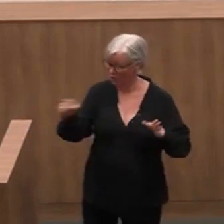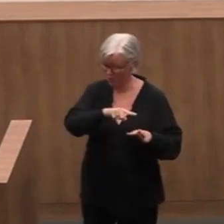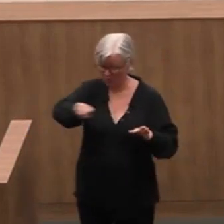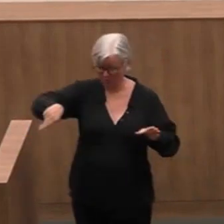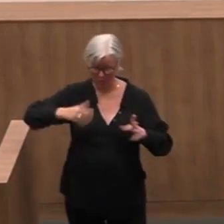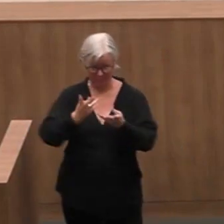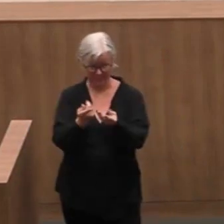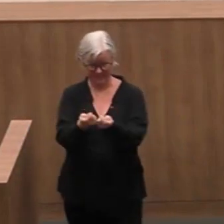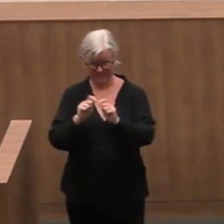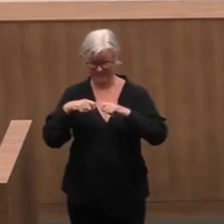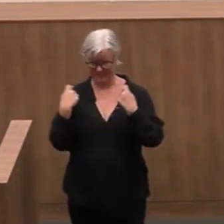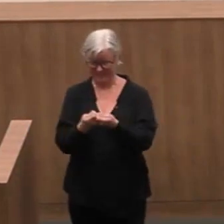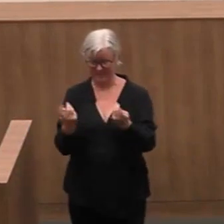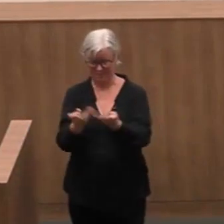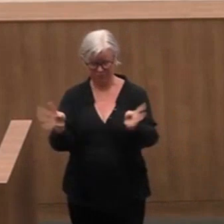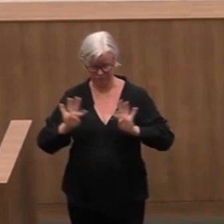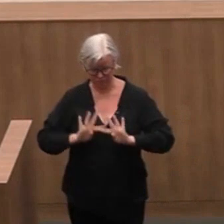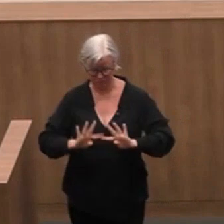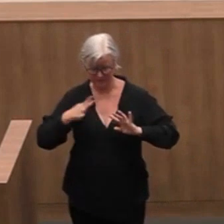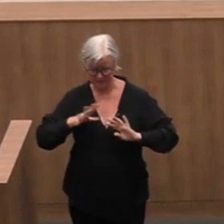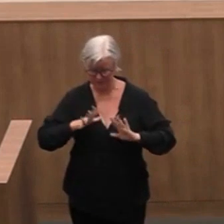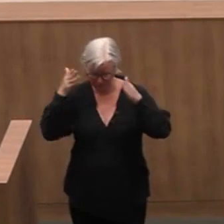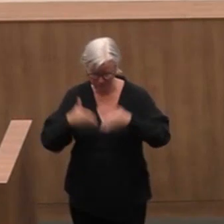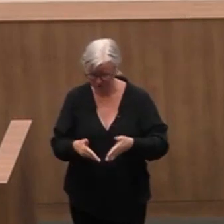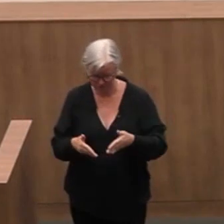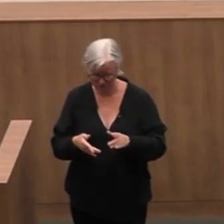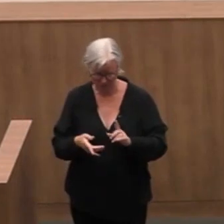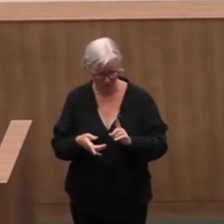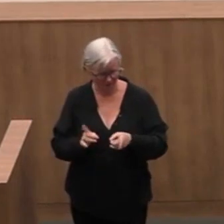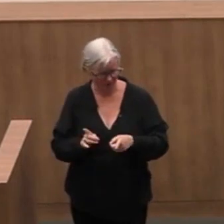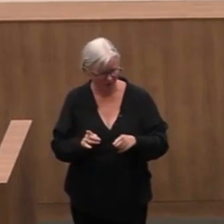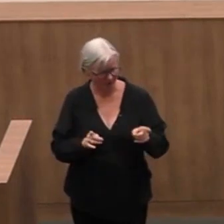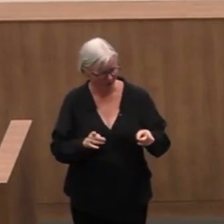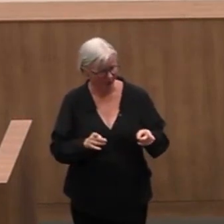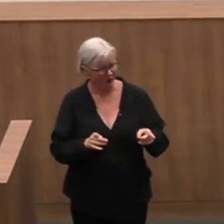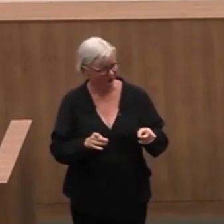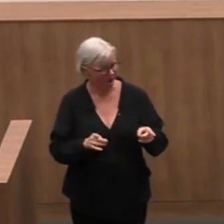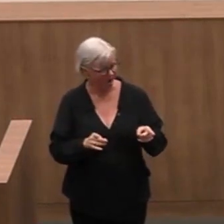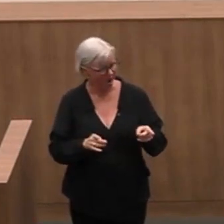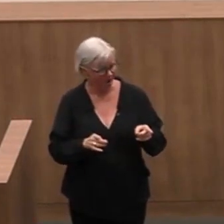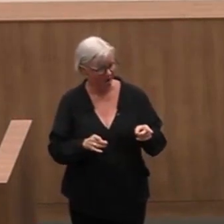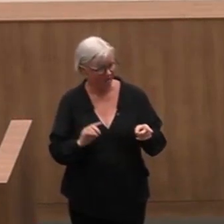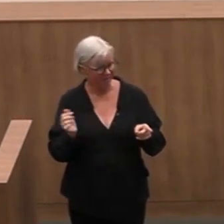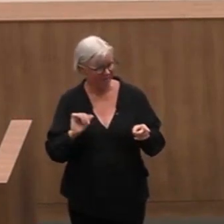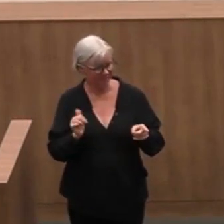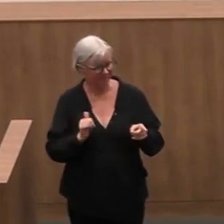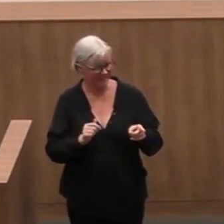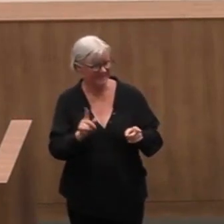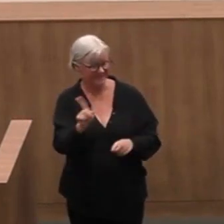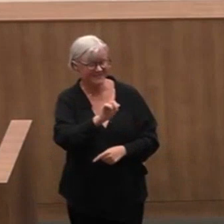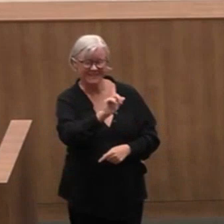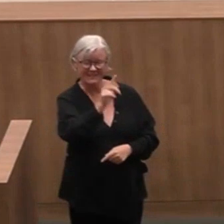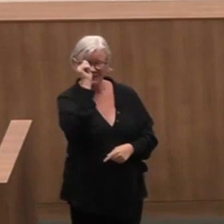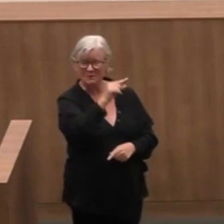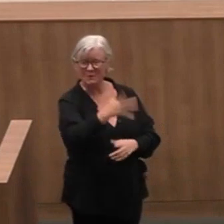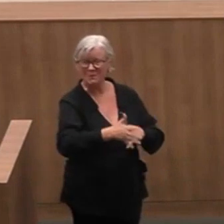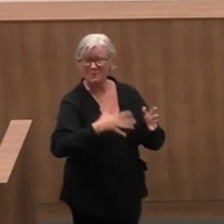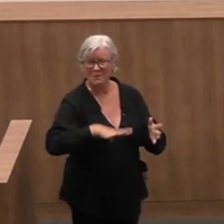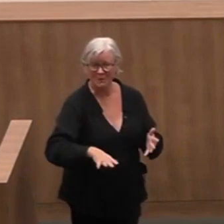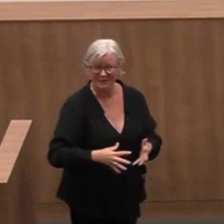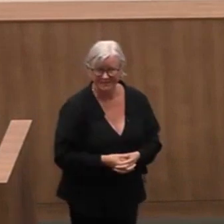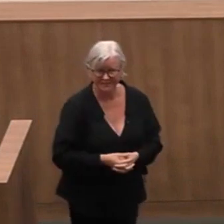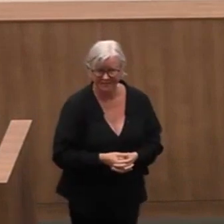and intention for the decision supporters to actually begin to notice that and go, aha, we hear you now, and our